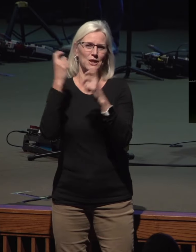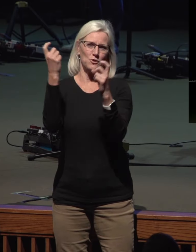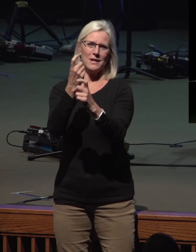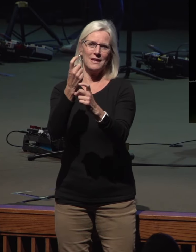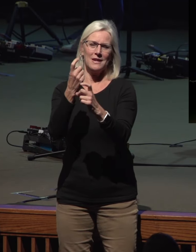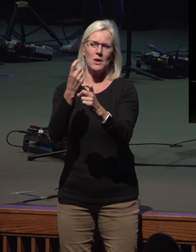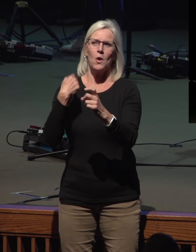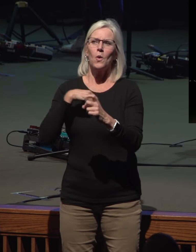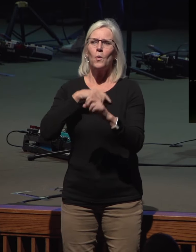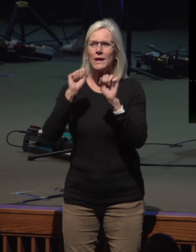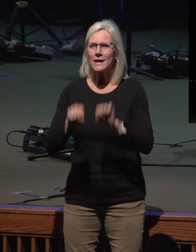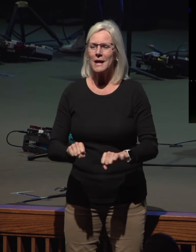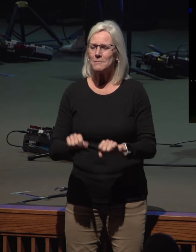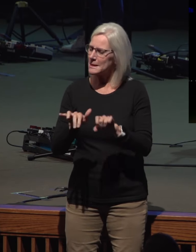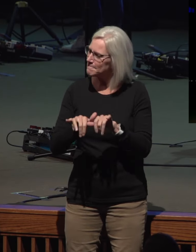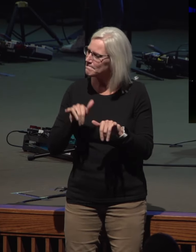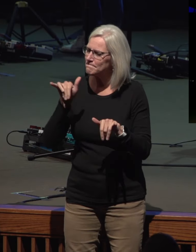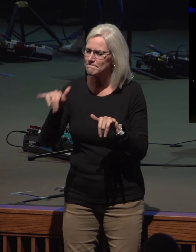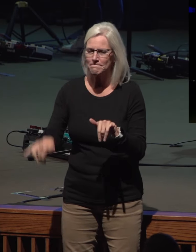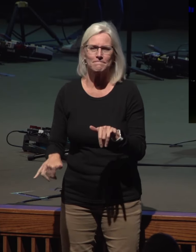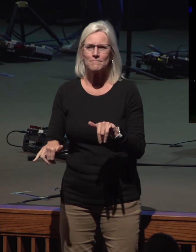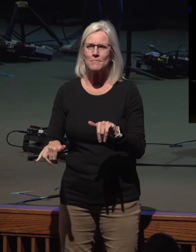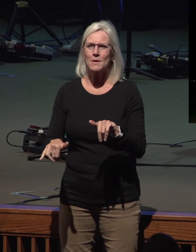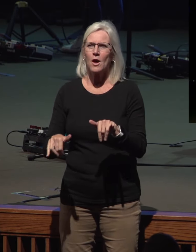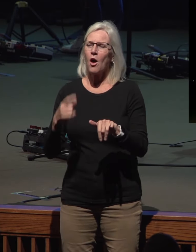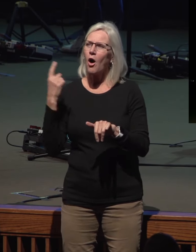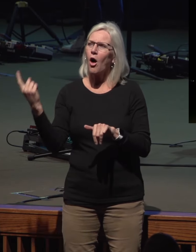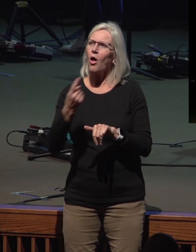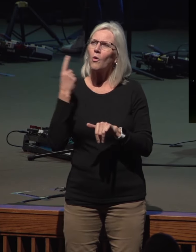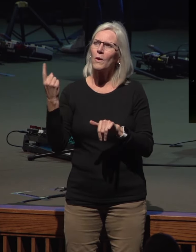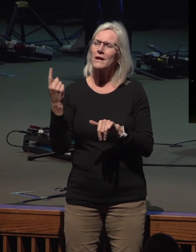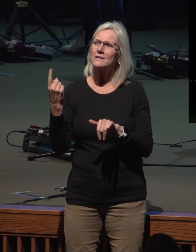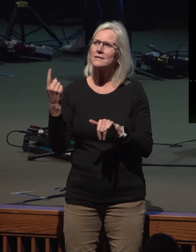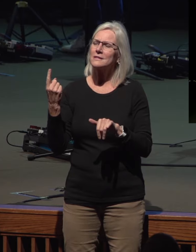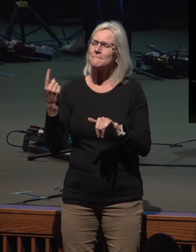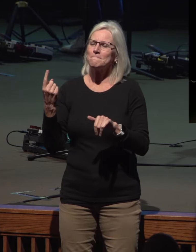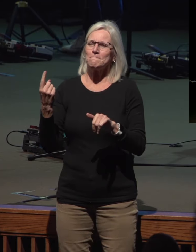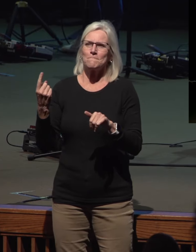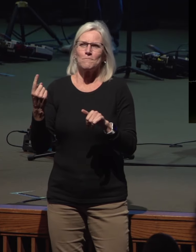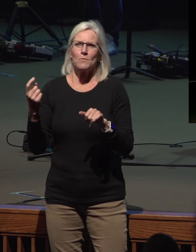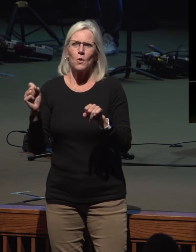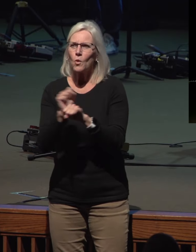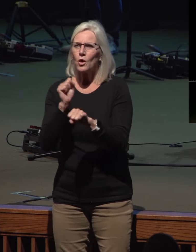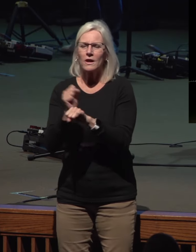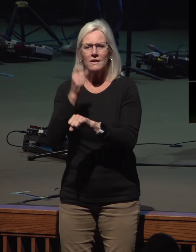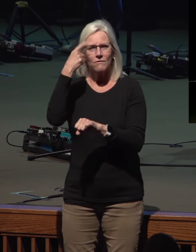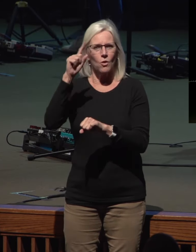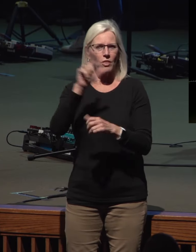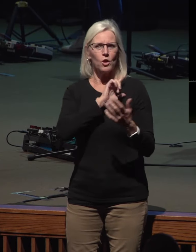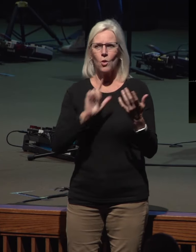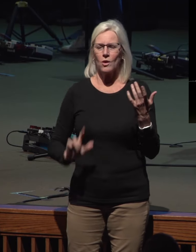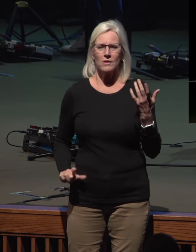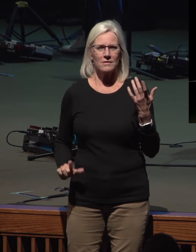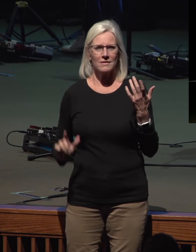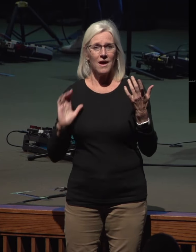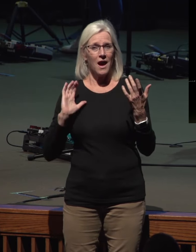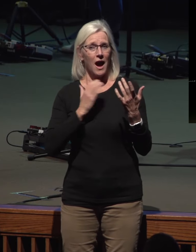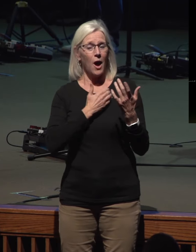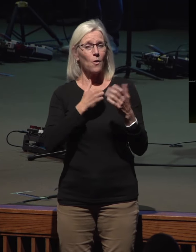we can be immovable, and always abounding in the work of the Lord, knowing that our labor is not in